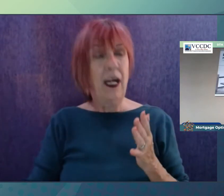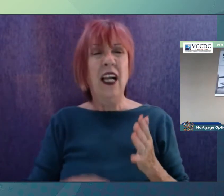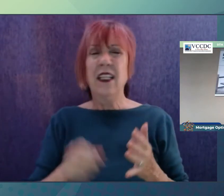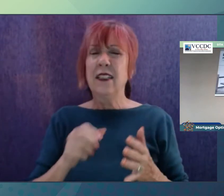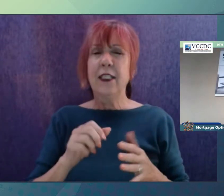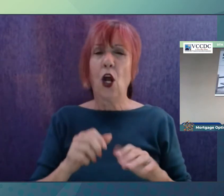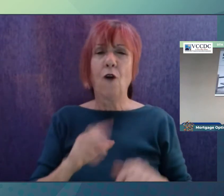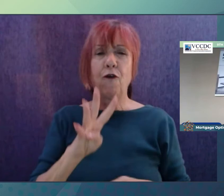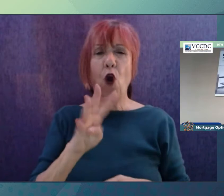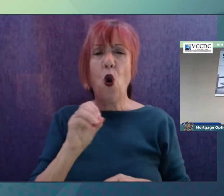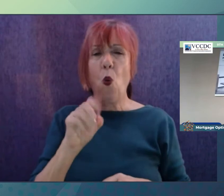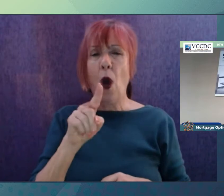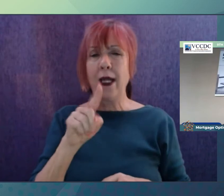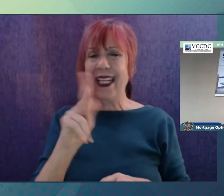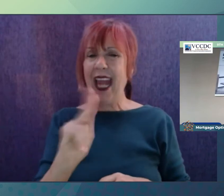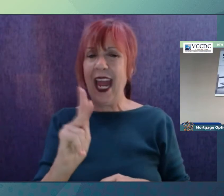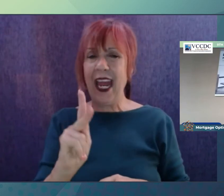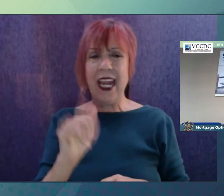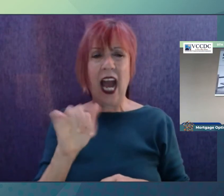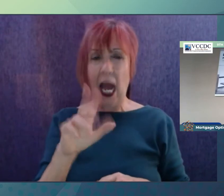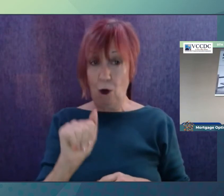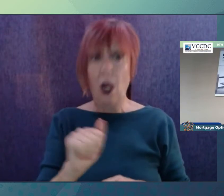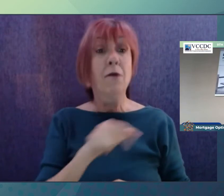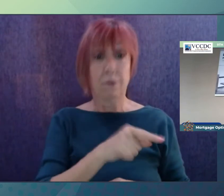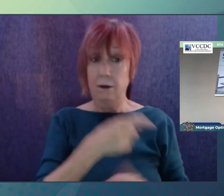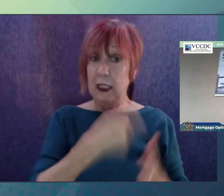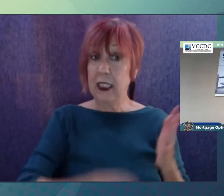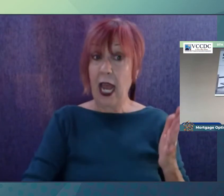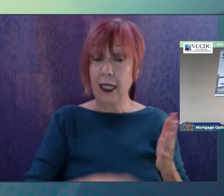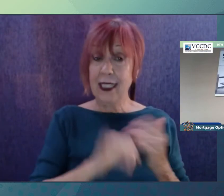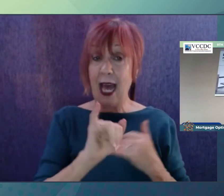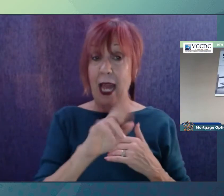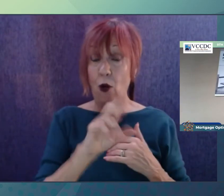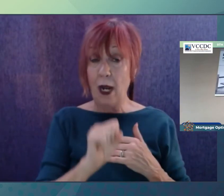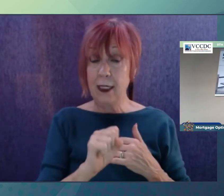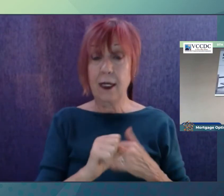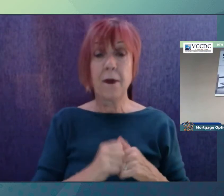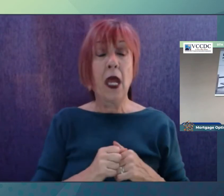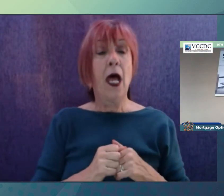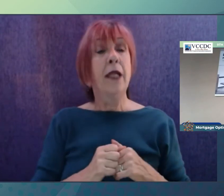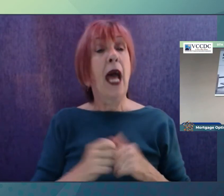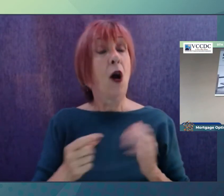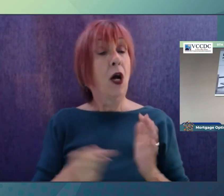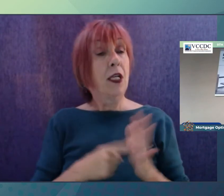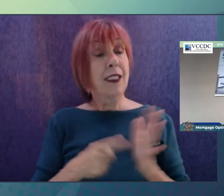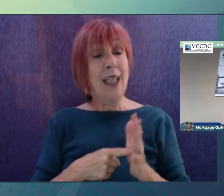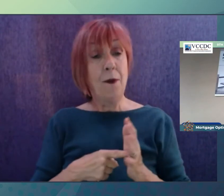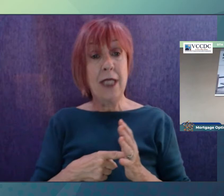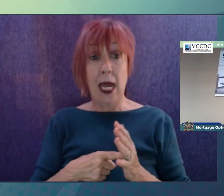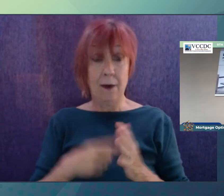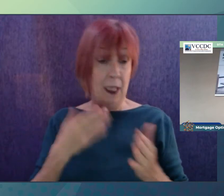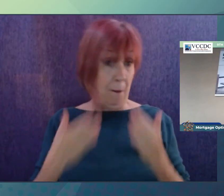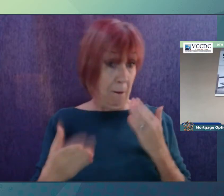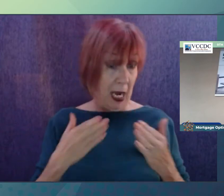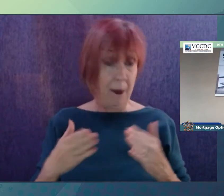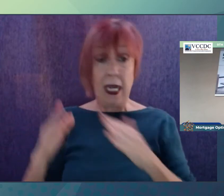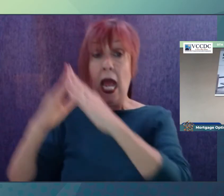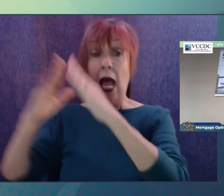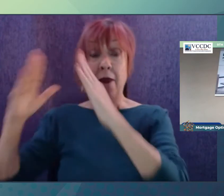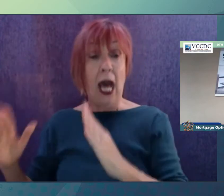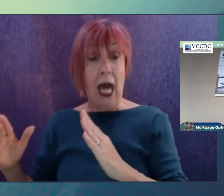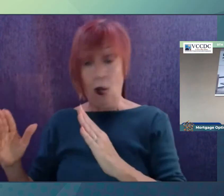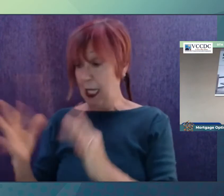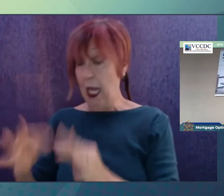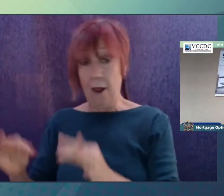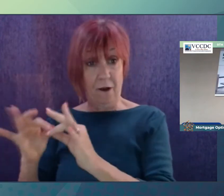IRA. You're protected if the balance exceeds your home value. In some cases, the value of your home could end up being less than the